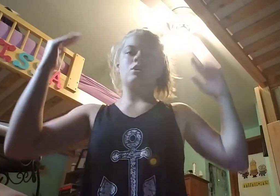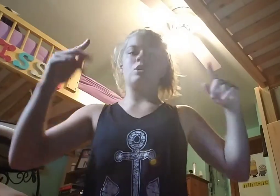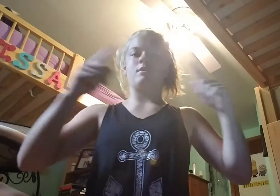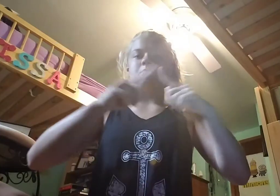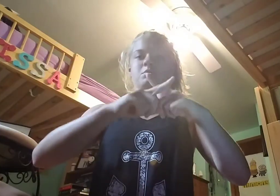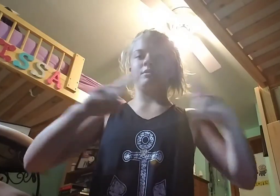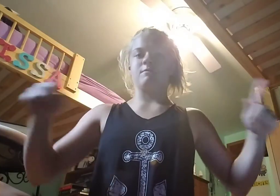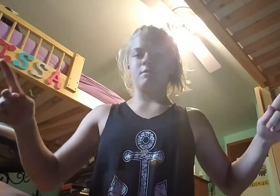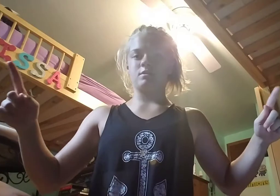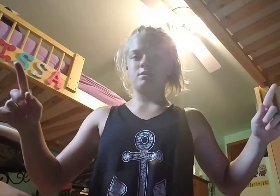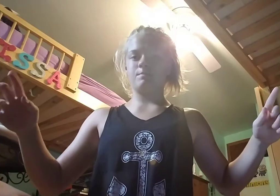shade from a different.